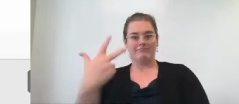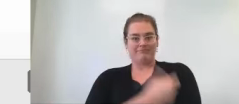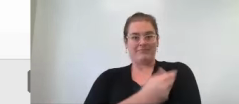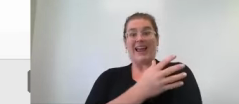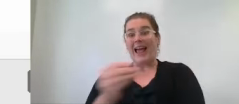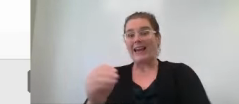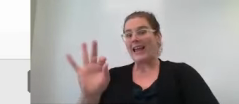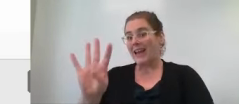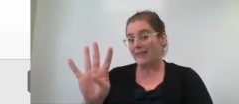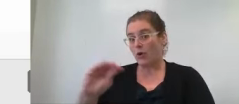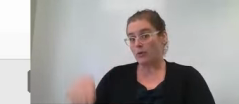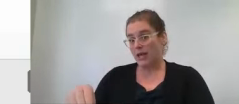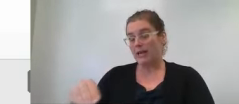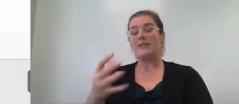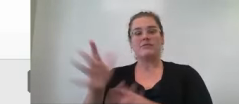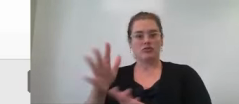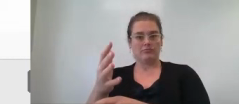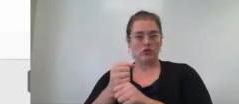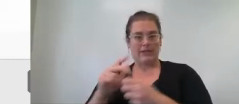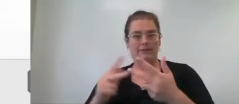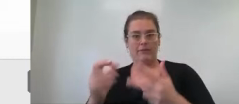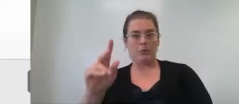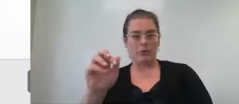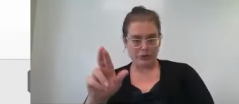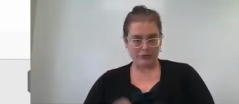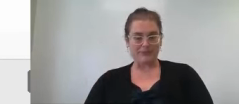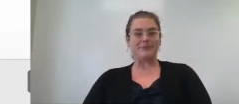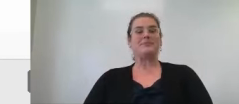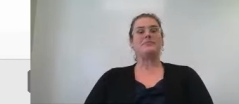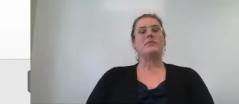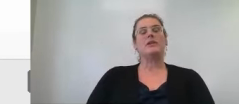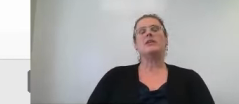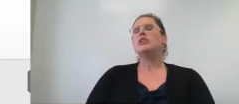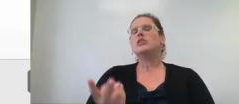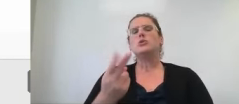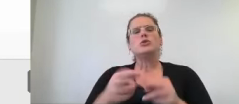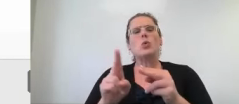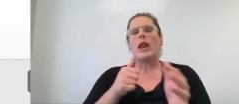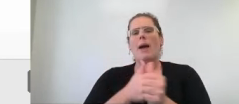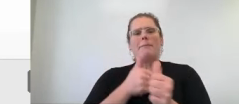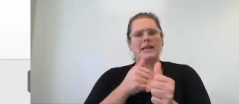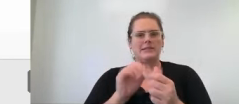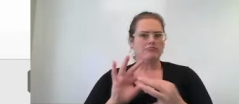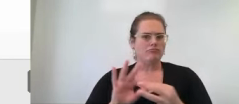94% have received a booster. Just 2 quick updates for people